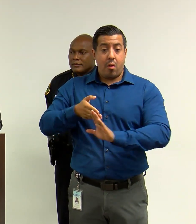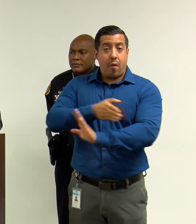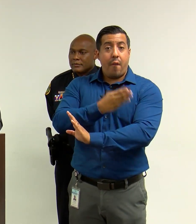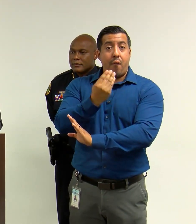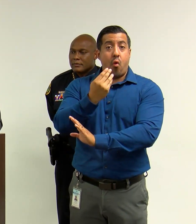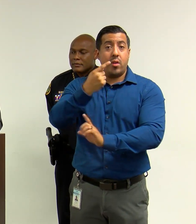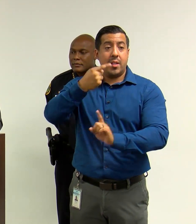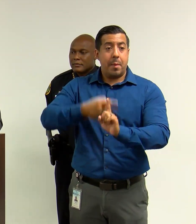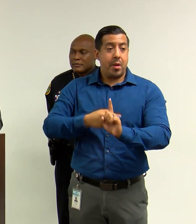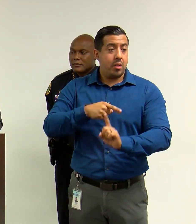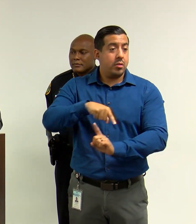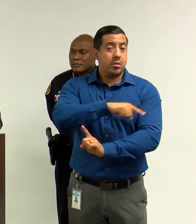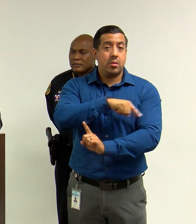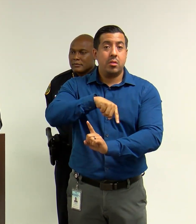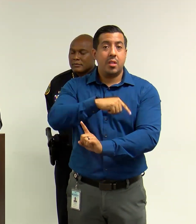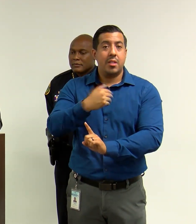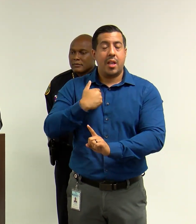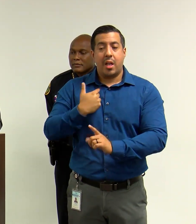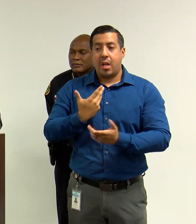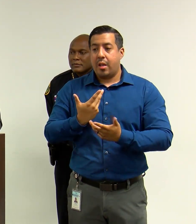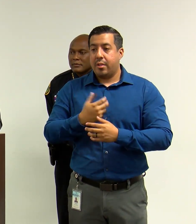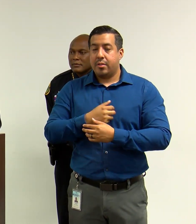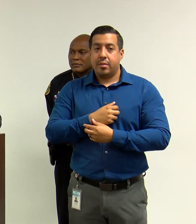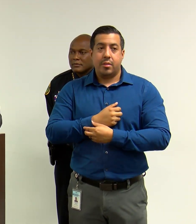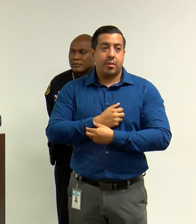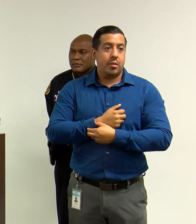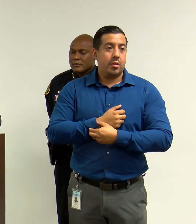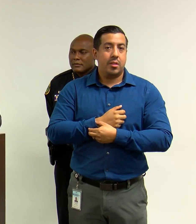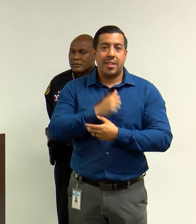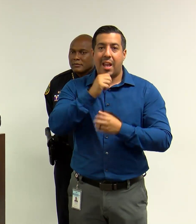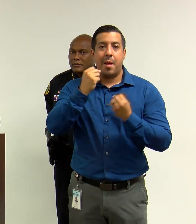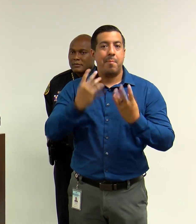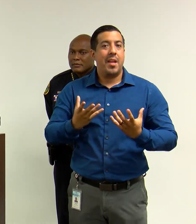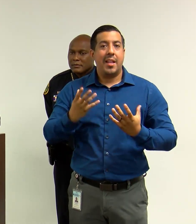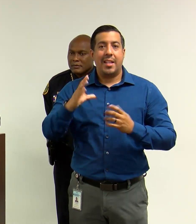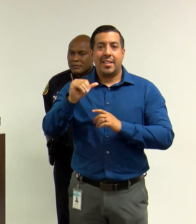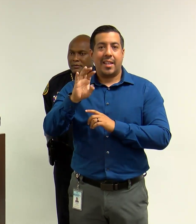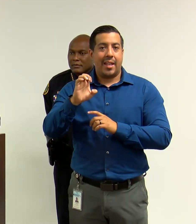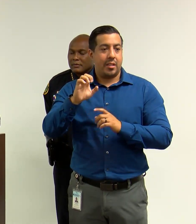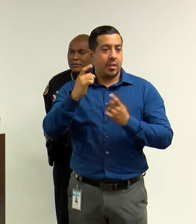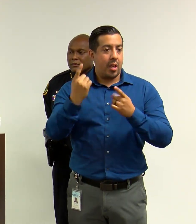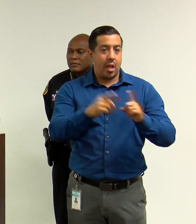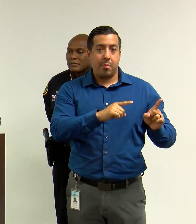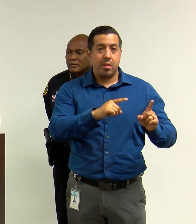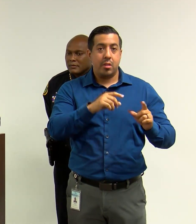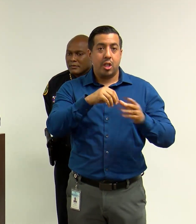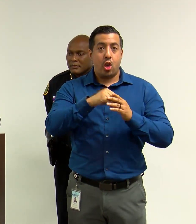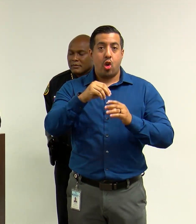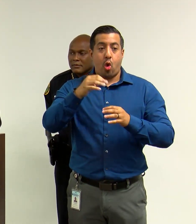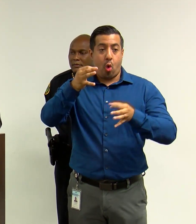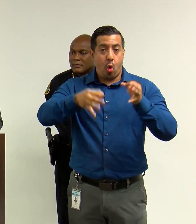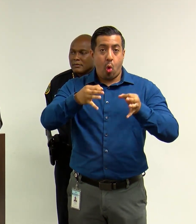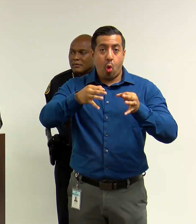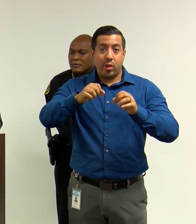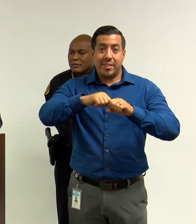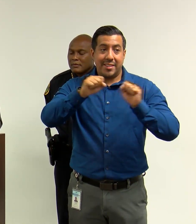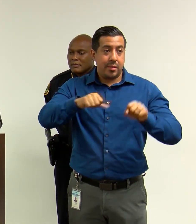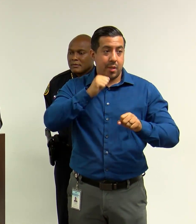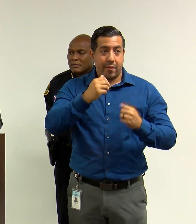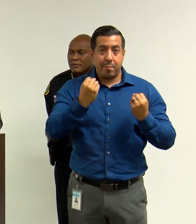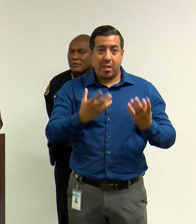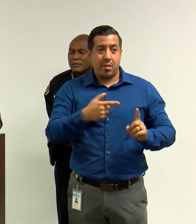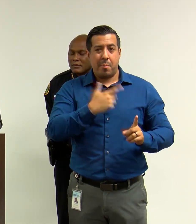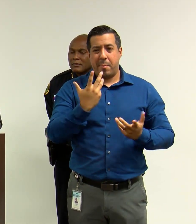you have had not many cases at all in the court system. There are